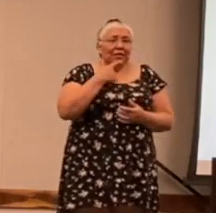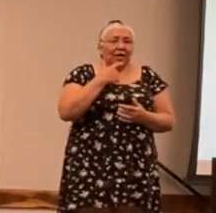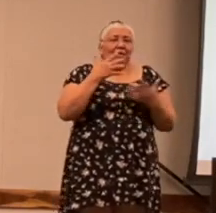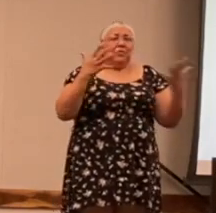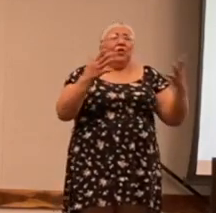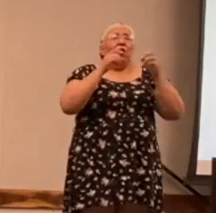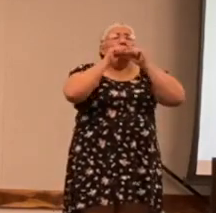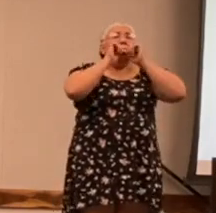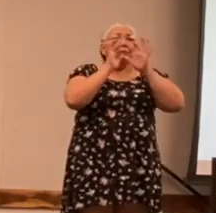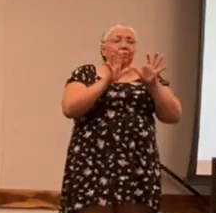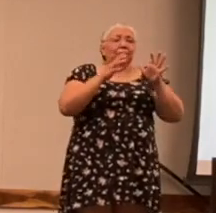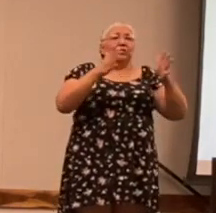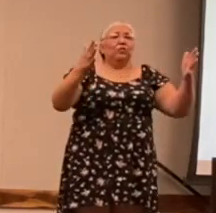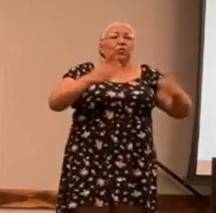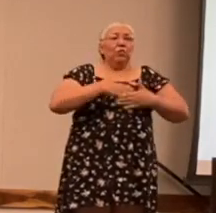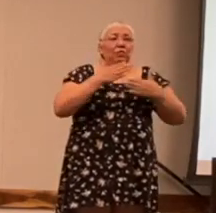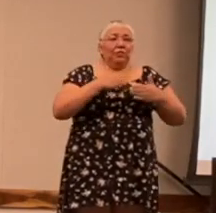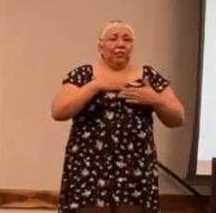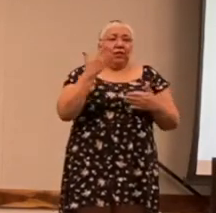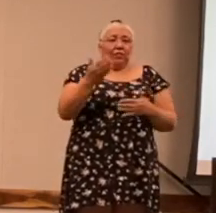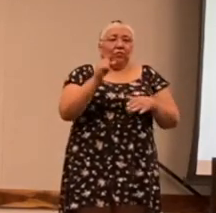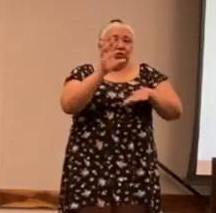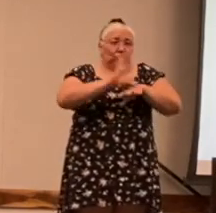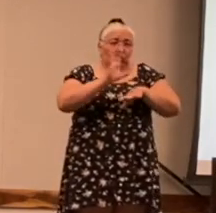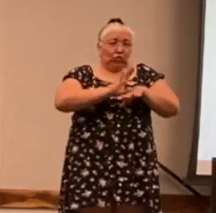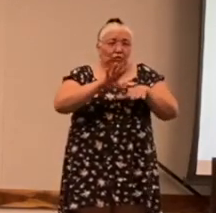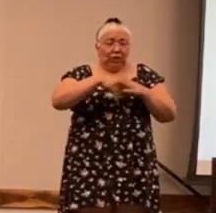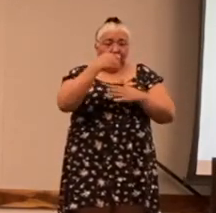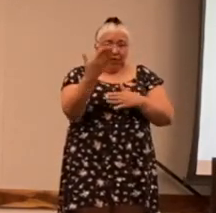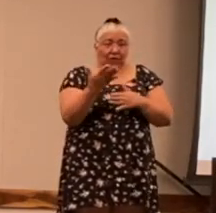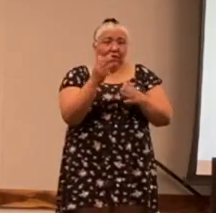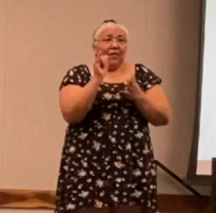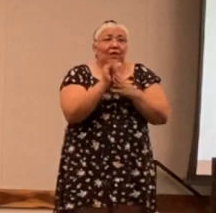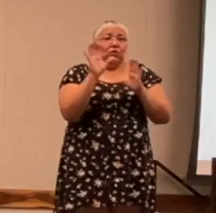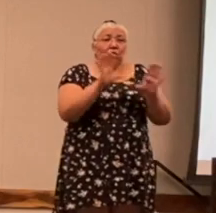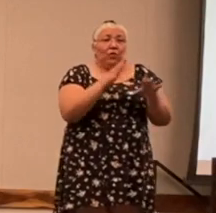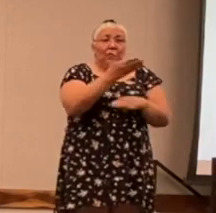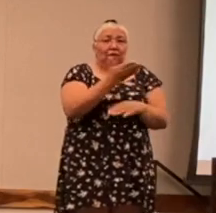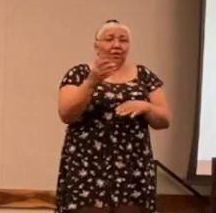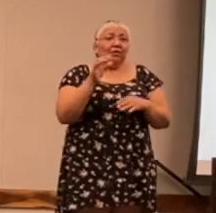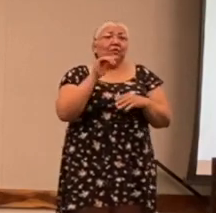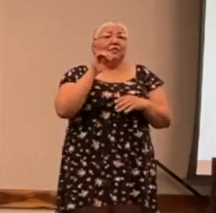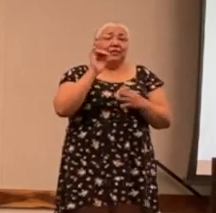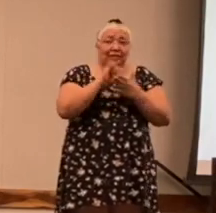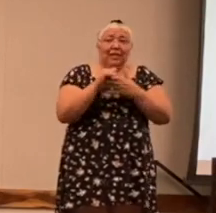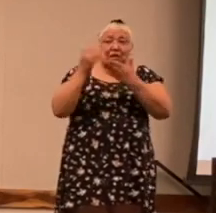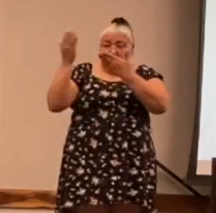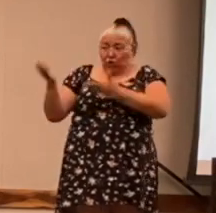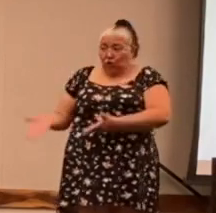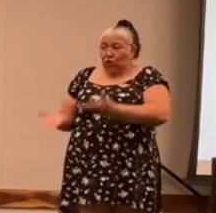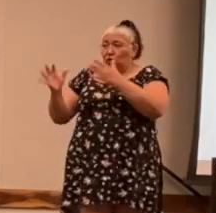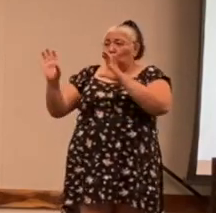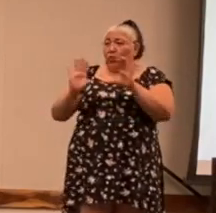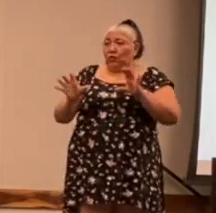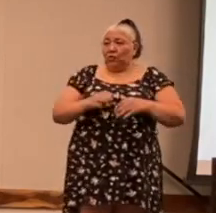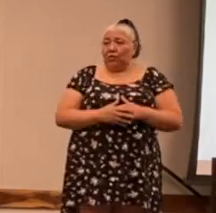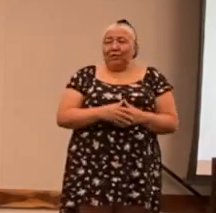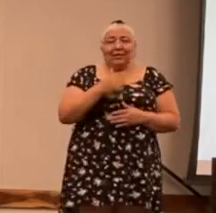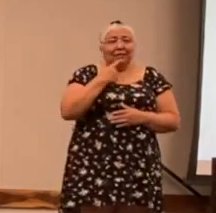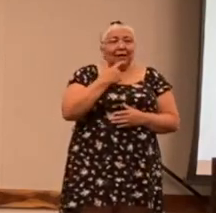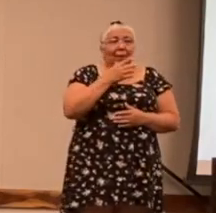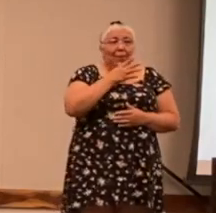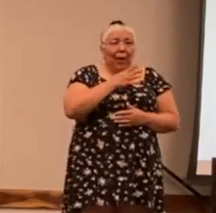so blessed. I'm so glad that there is a church out there that is doing the things that you're doing." And I just said,